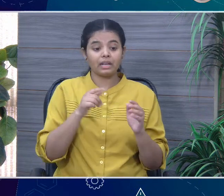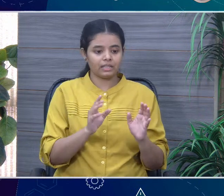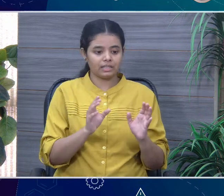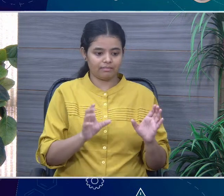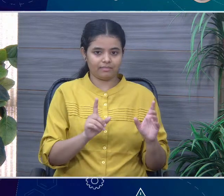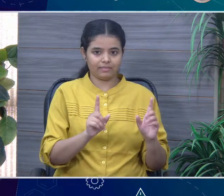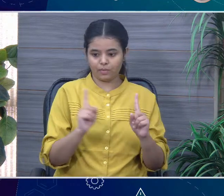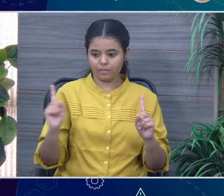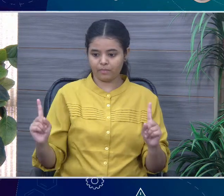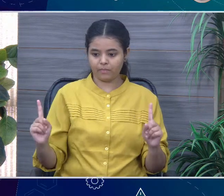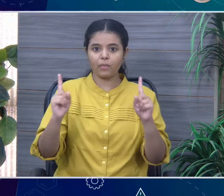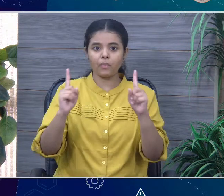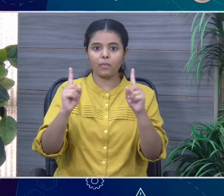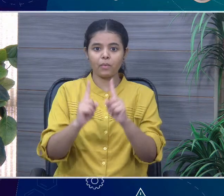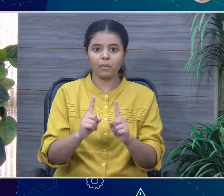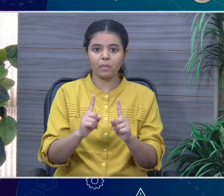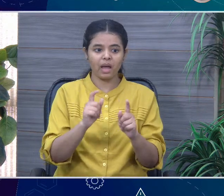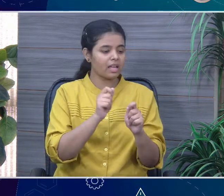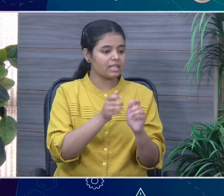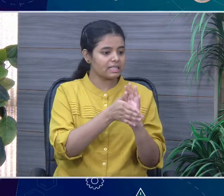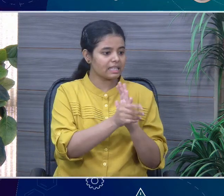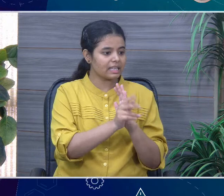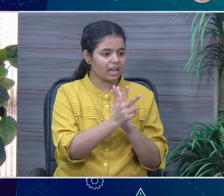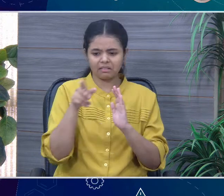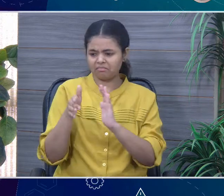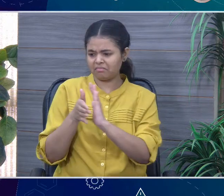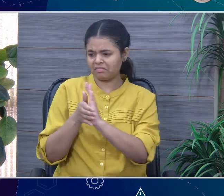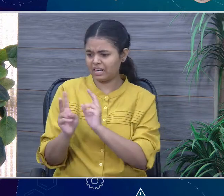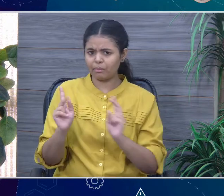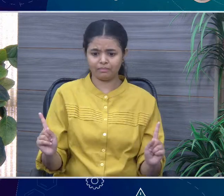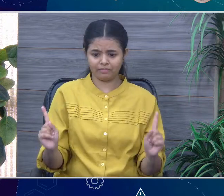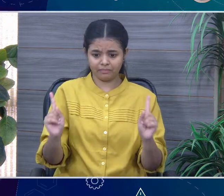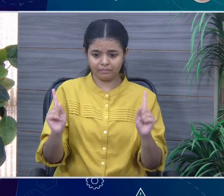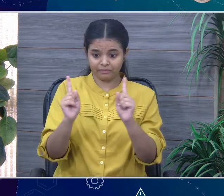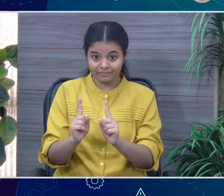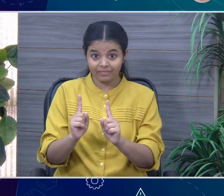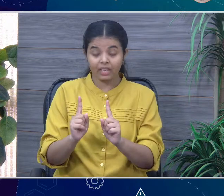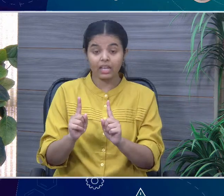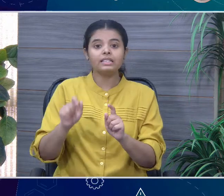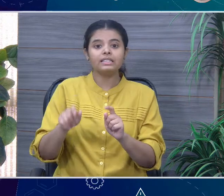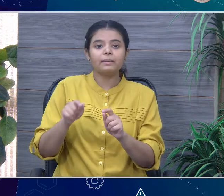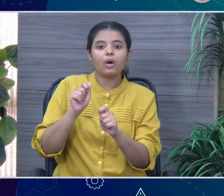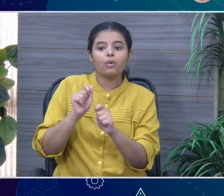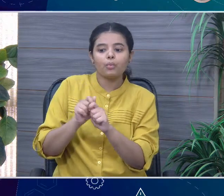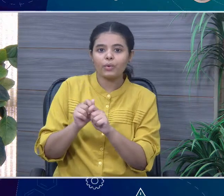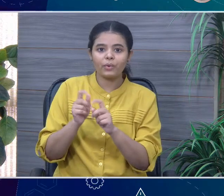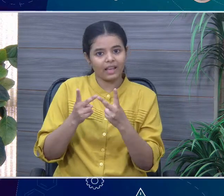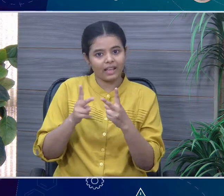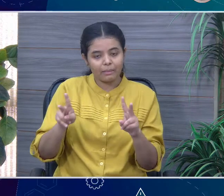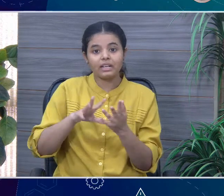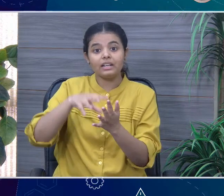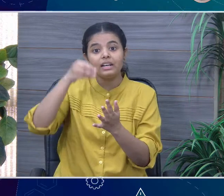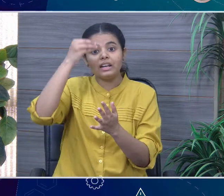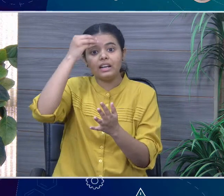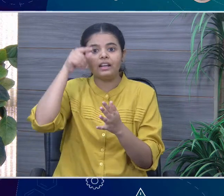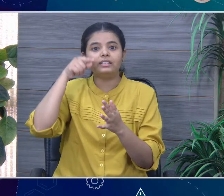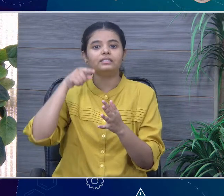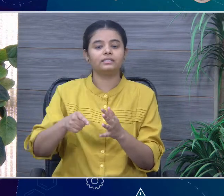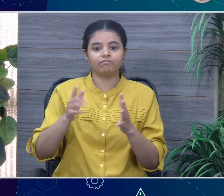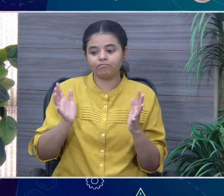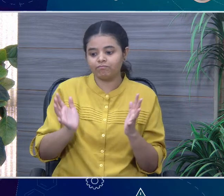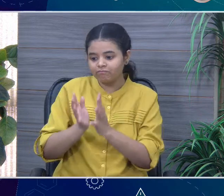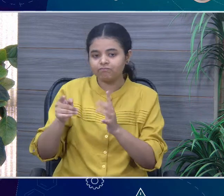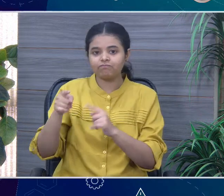They not only learn from each other, they encourage each other to learn better. Also in